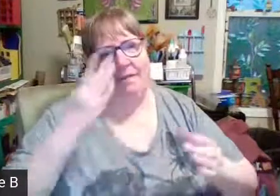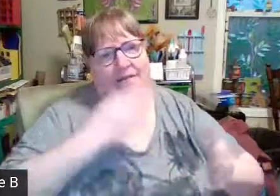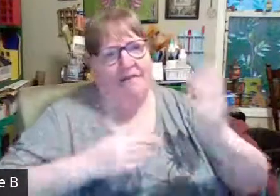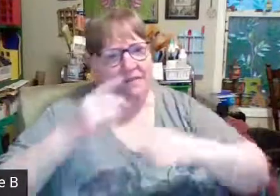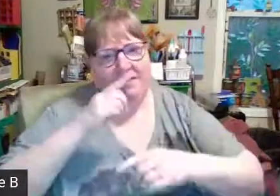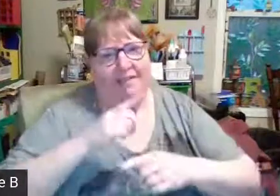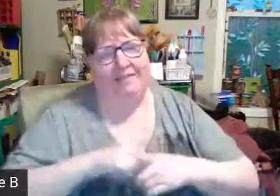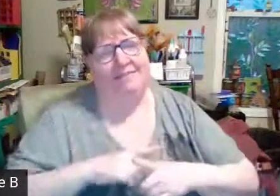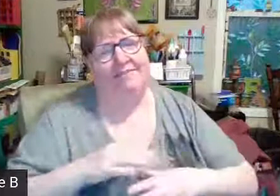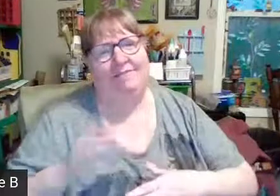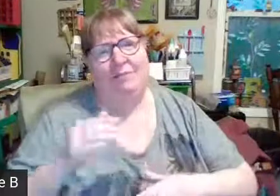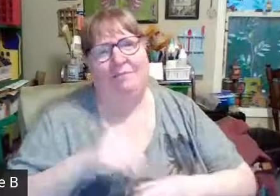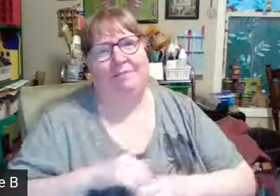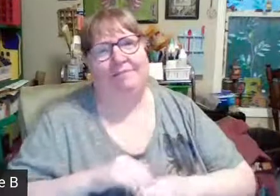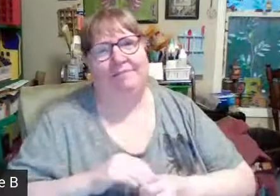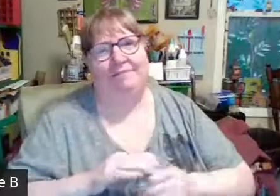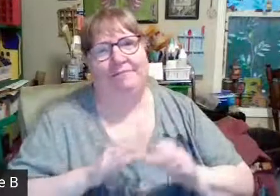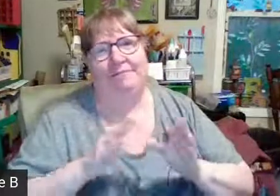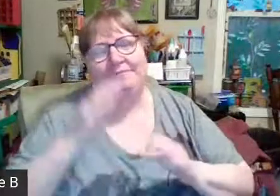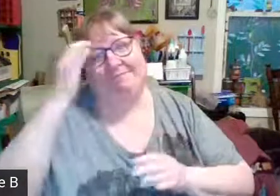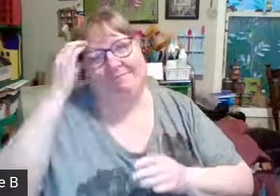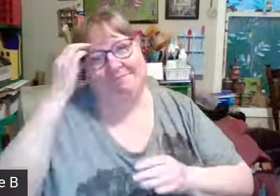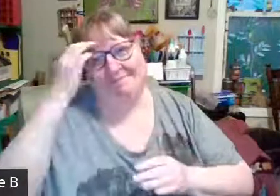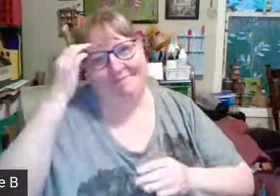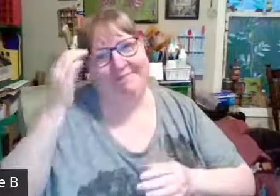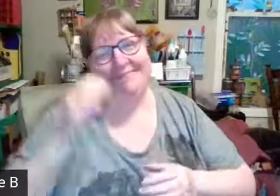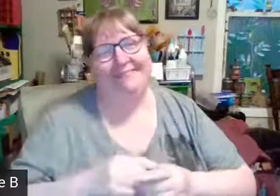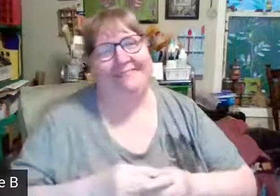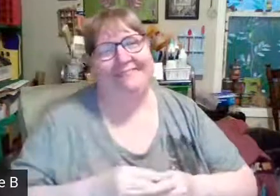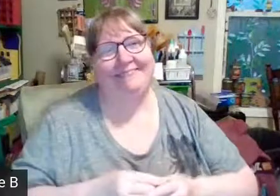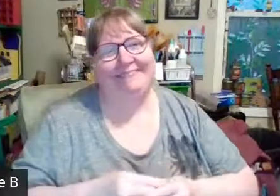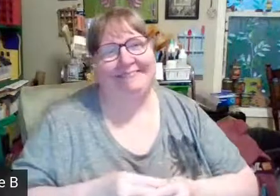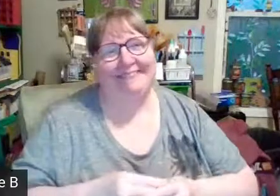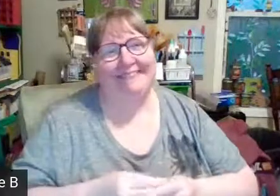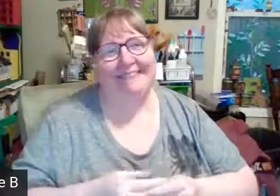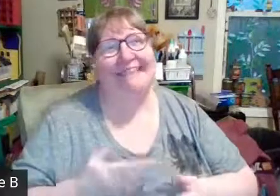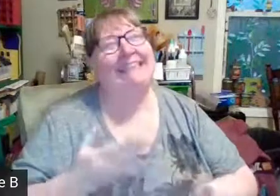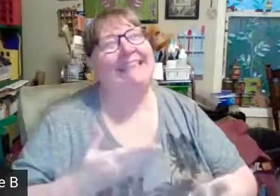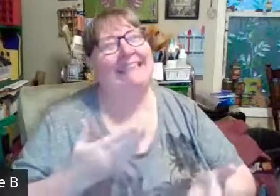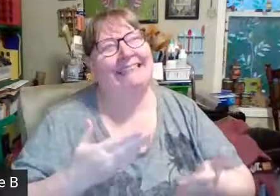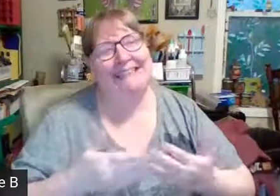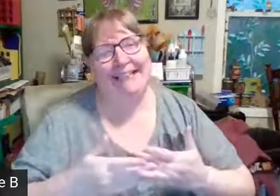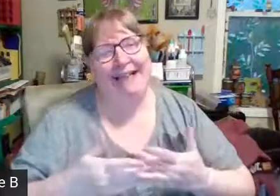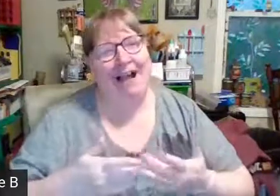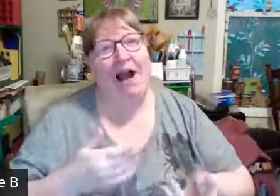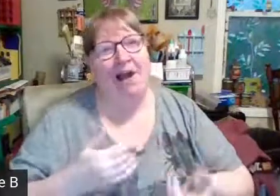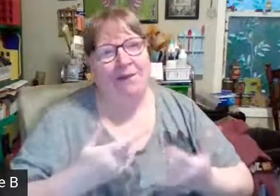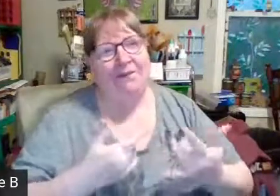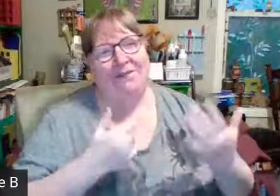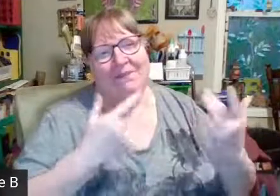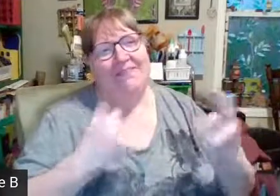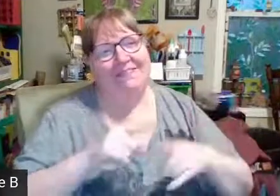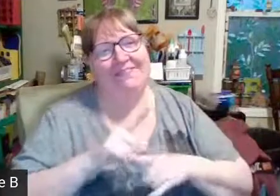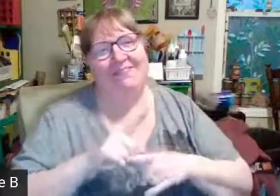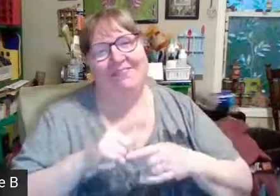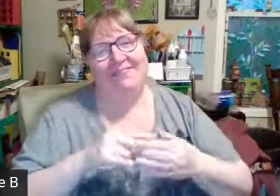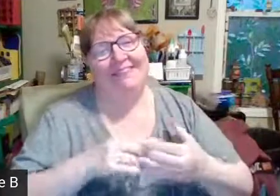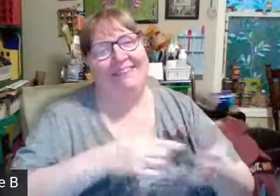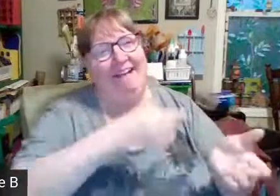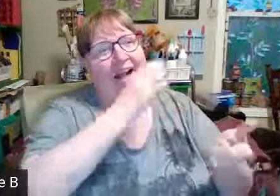That they're going to prefer the months that these two have. And they're going to be like, you know, you don't need to send me during your months except